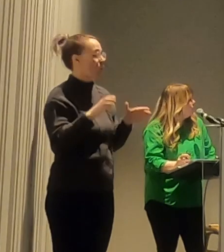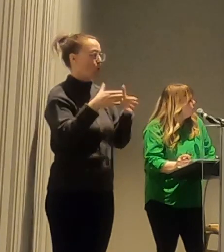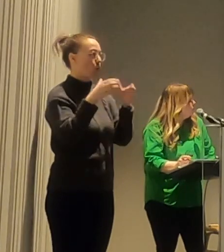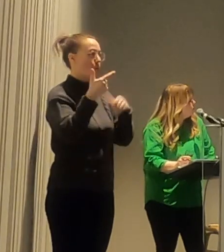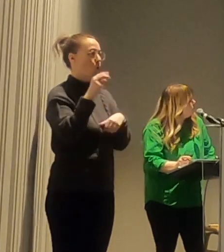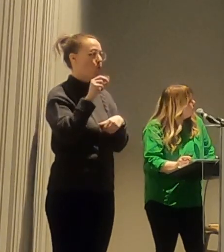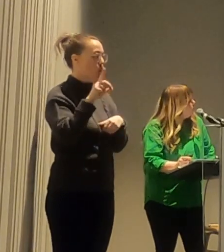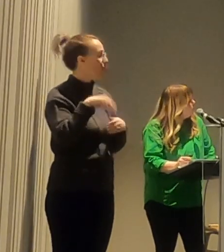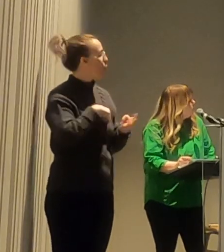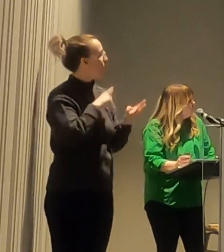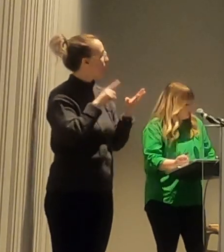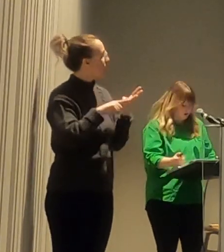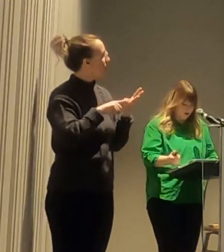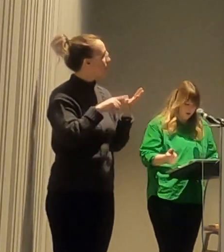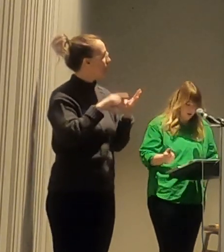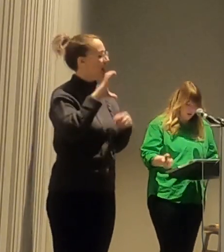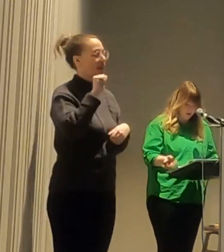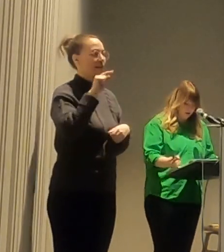of Kalgoju.